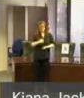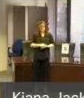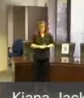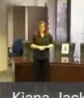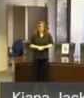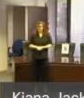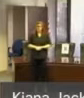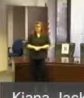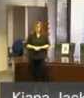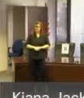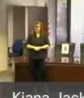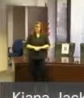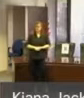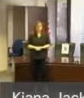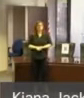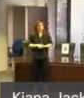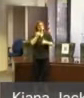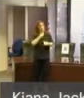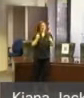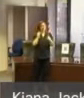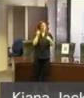Any questions, comments from the board, please?